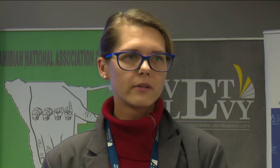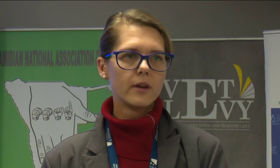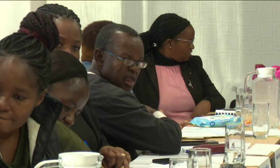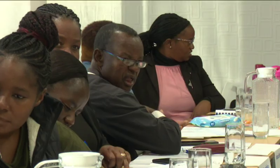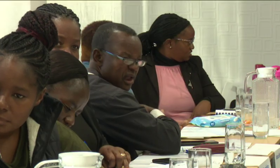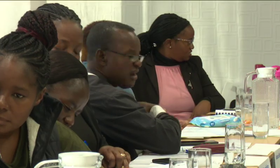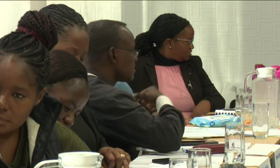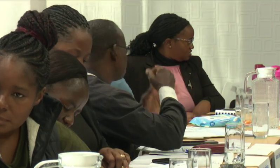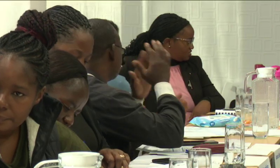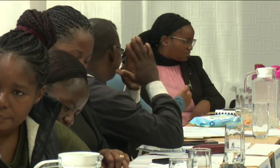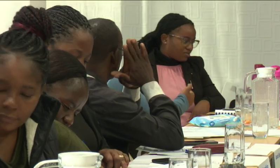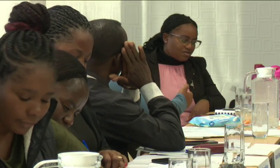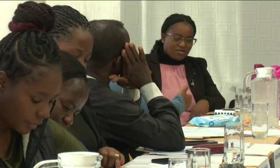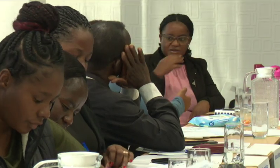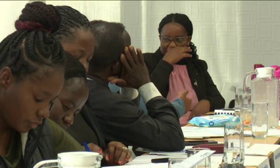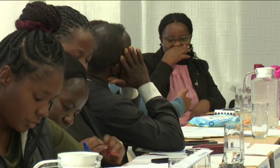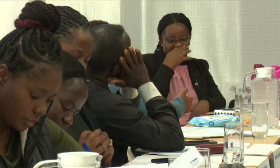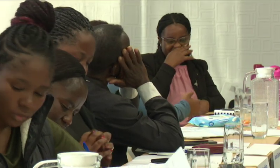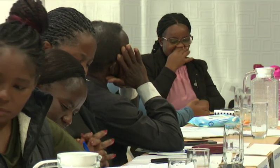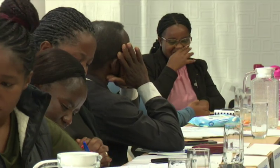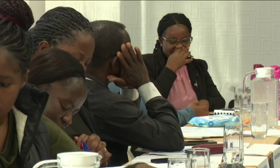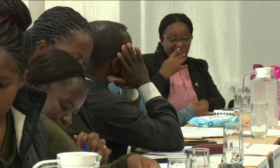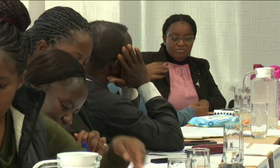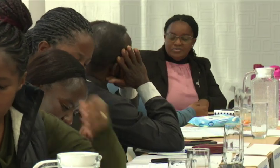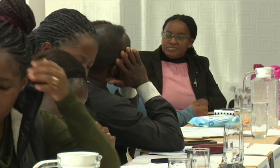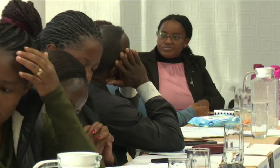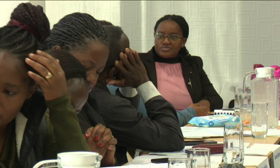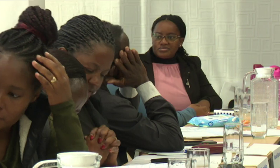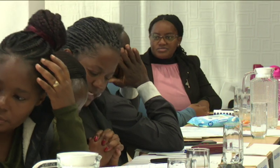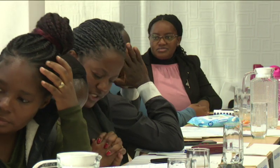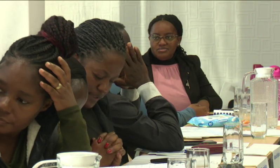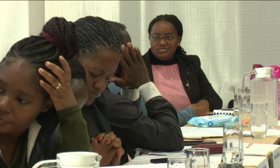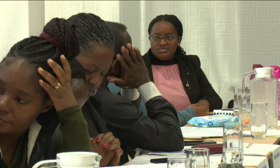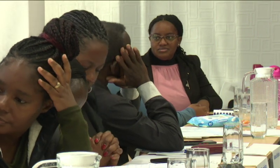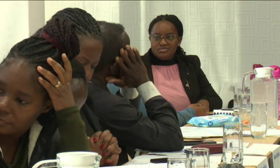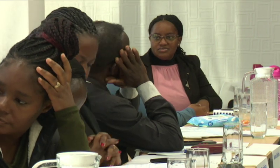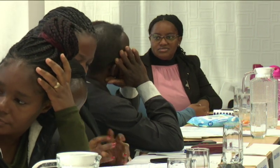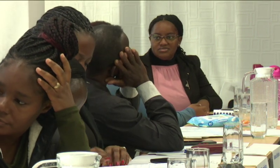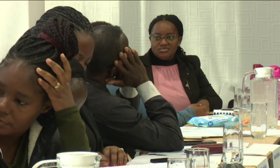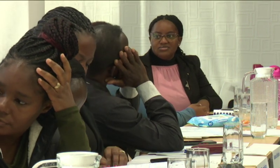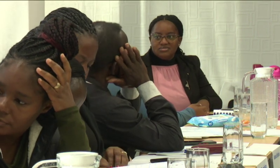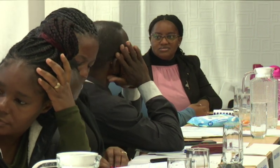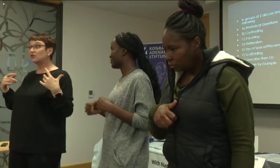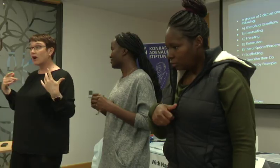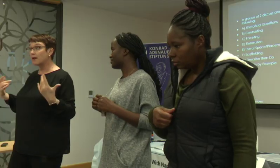of employment. The NTA, NBC and VTC are some of the